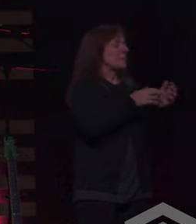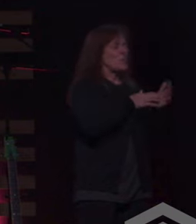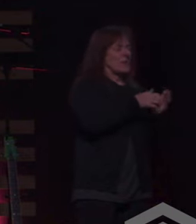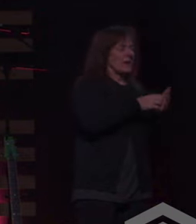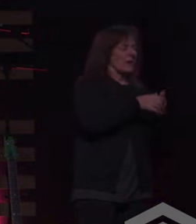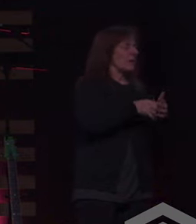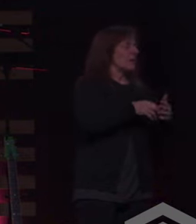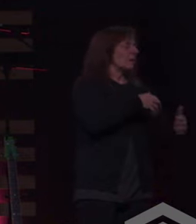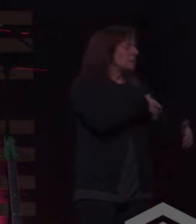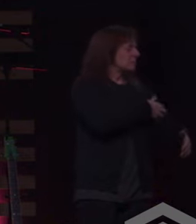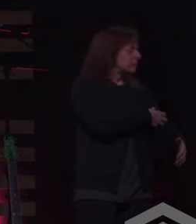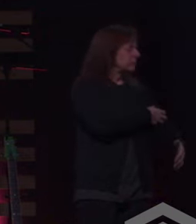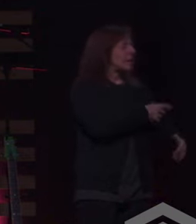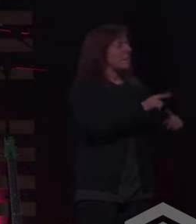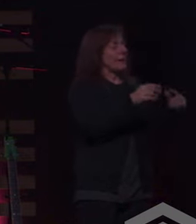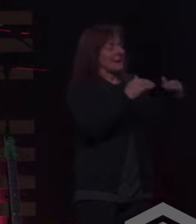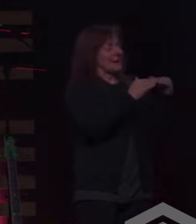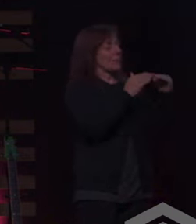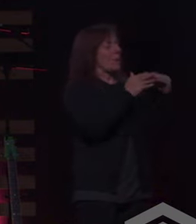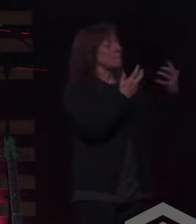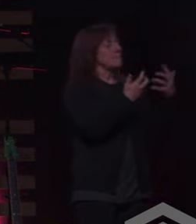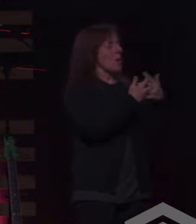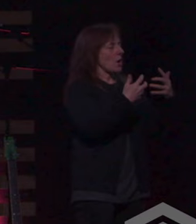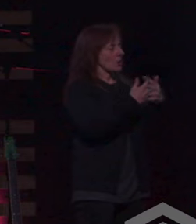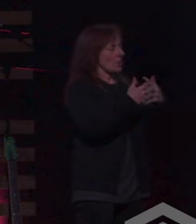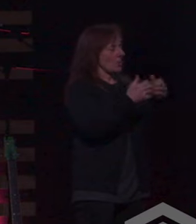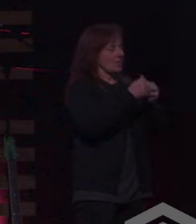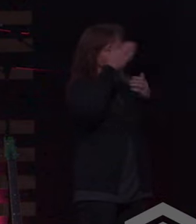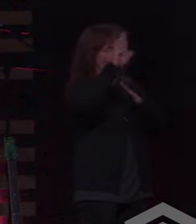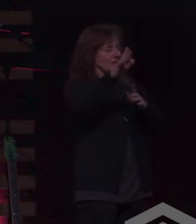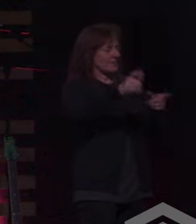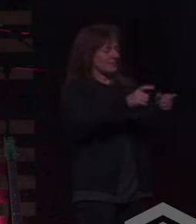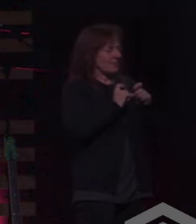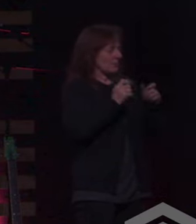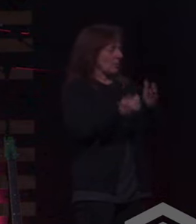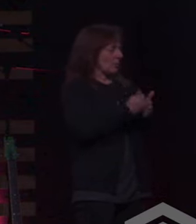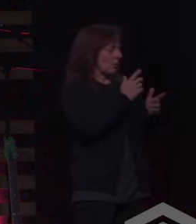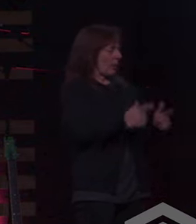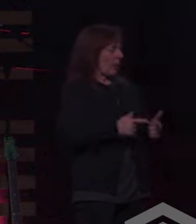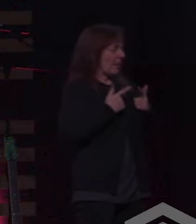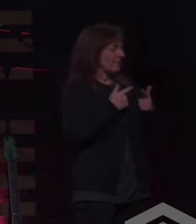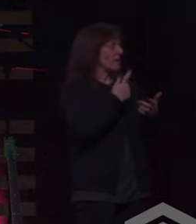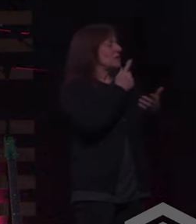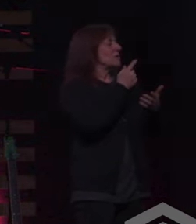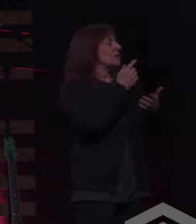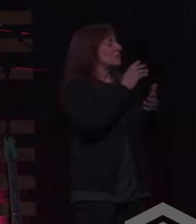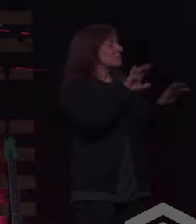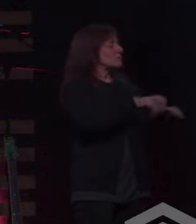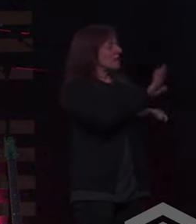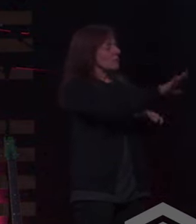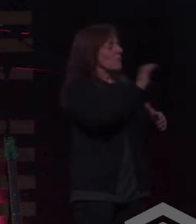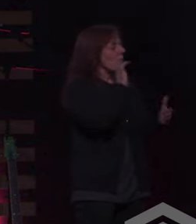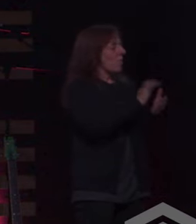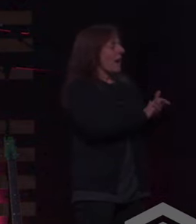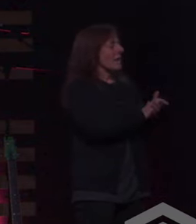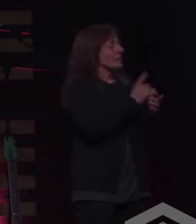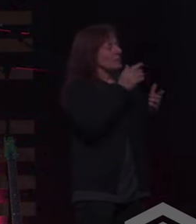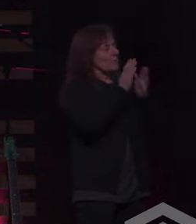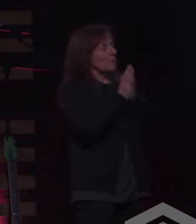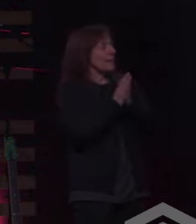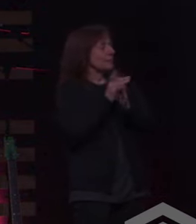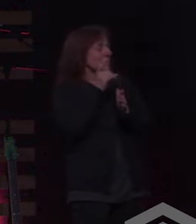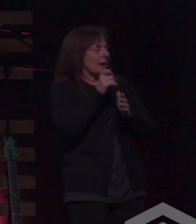you are, but she is your equal partner in God's gift of new life. Treat her as you should, so your prayers will not